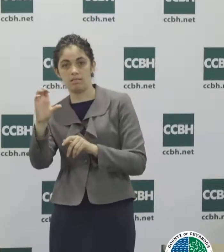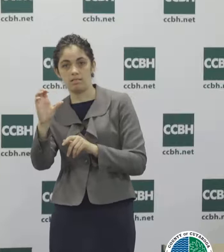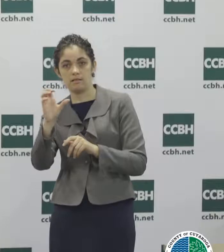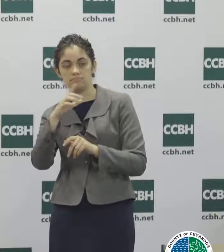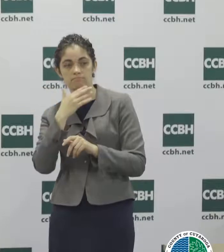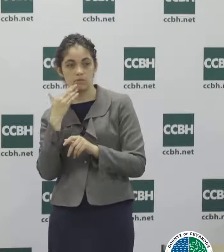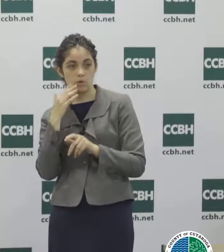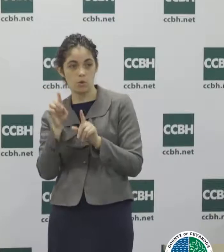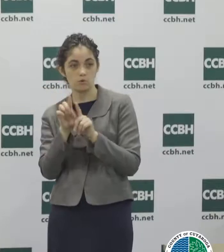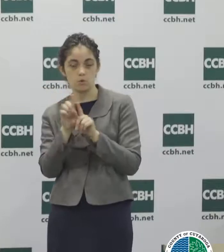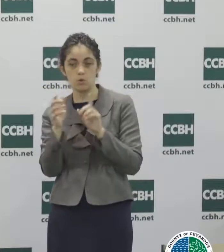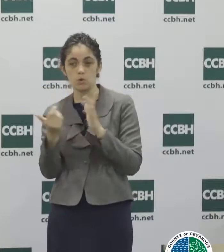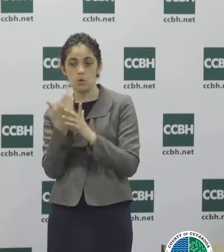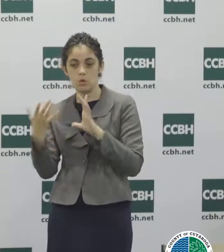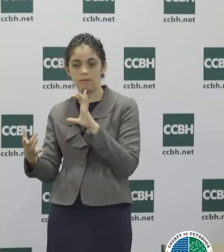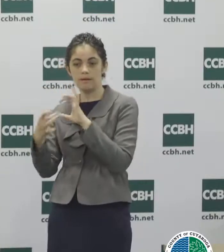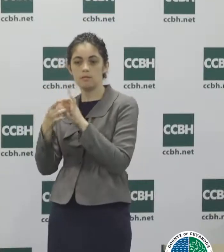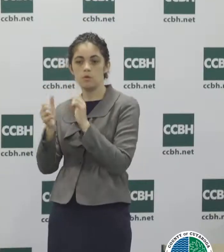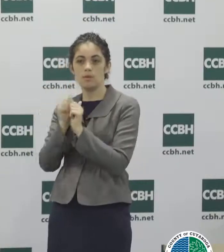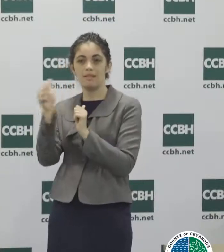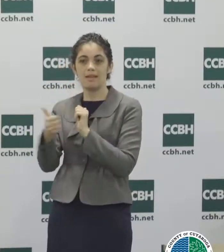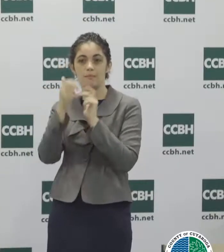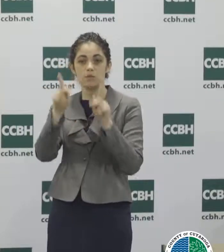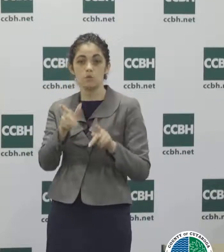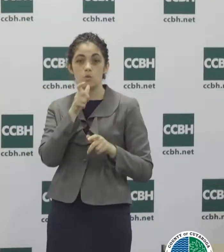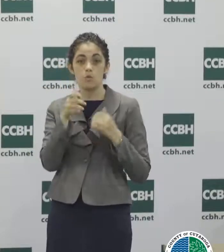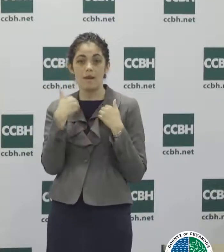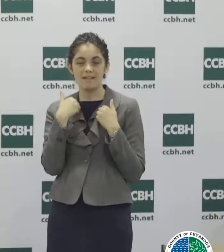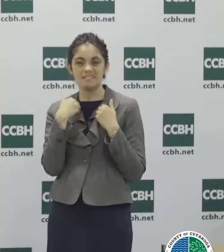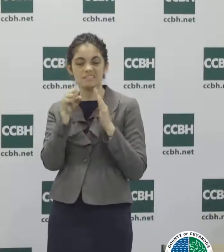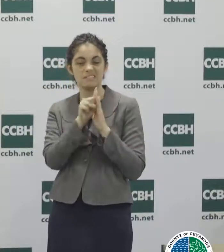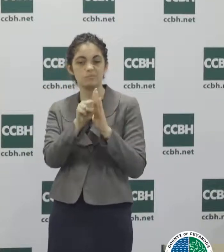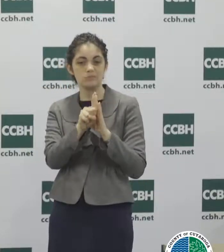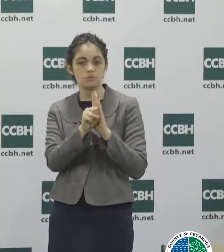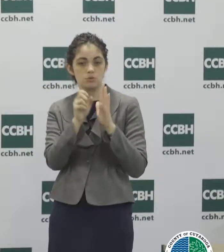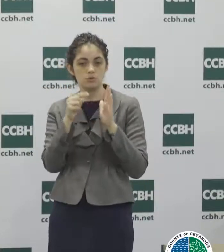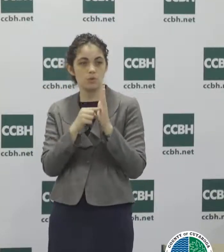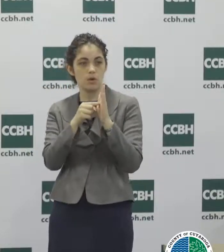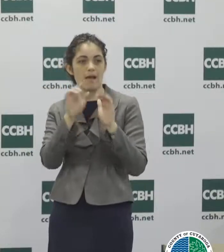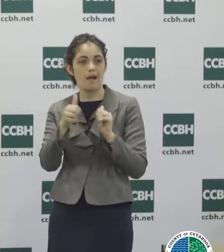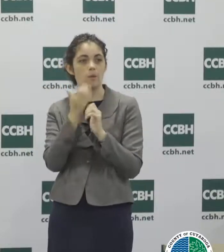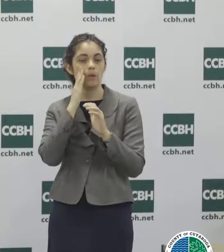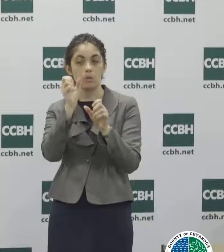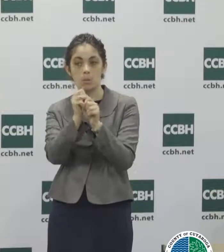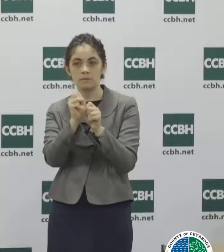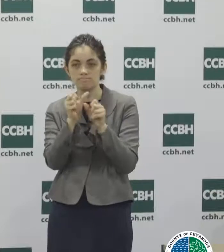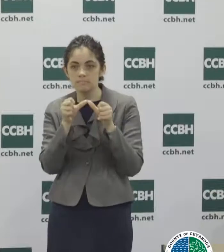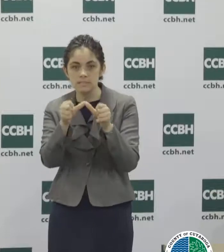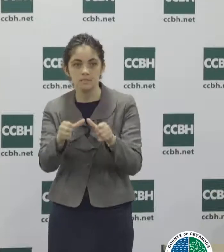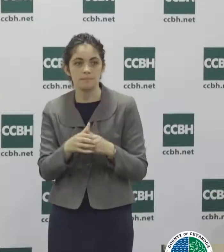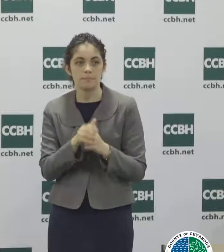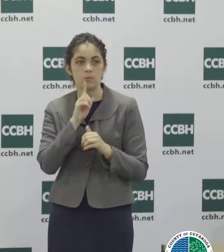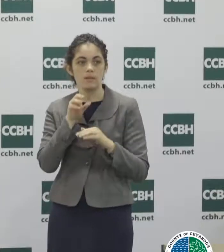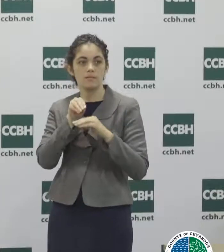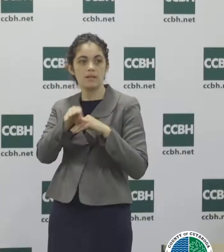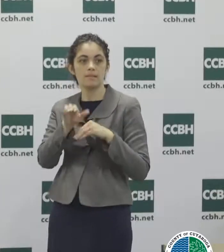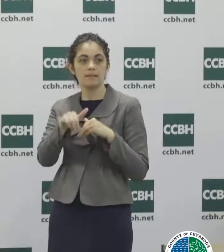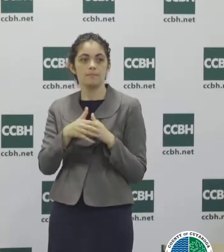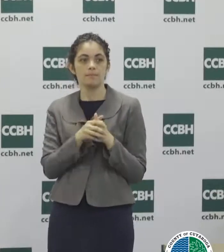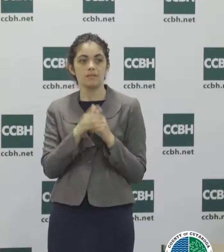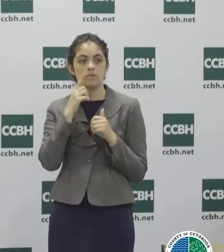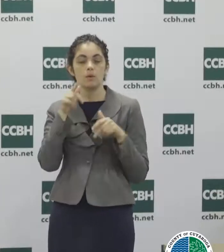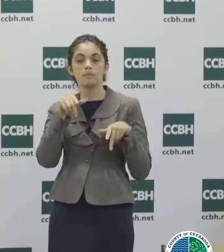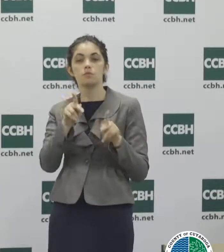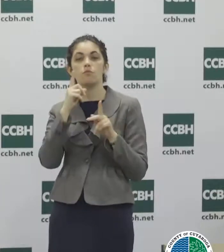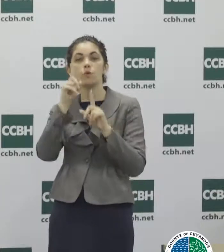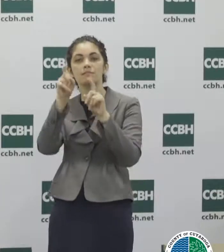new priority that ties back to anyone with symptoms, how will that work ahead impact opportunities